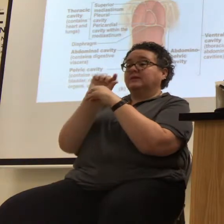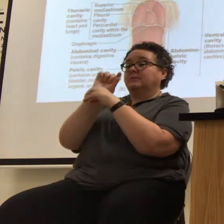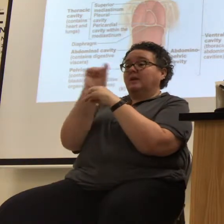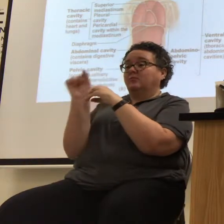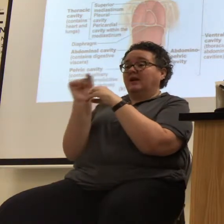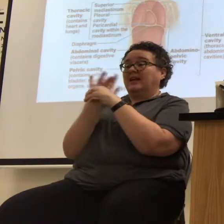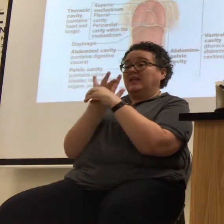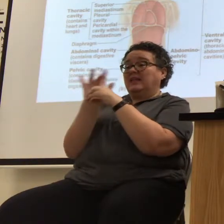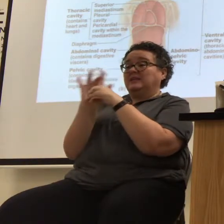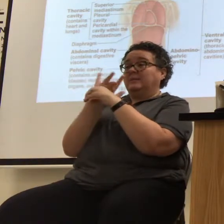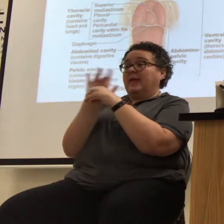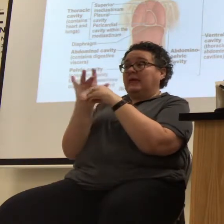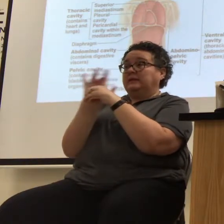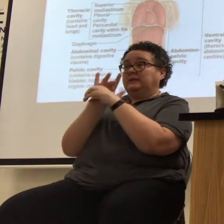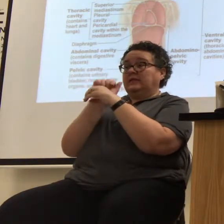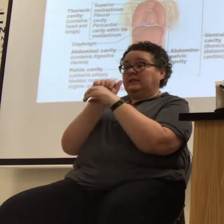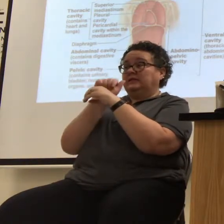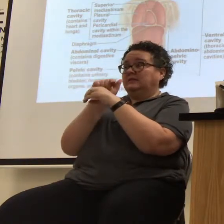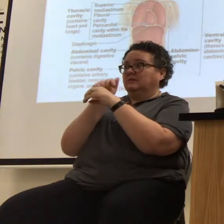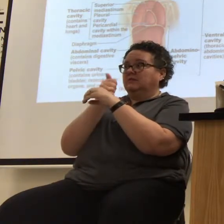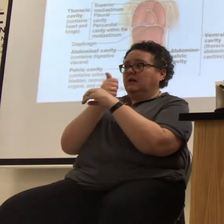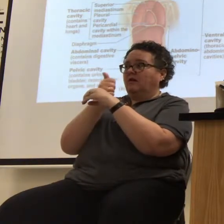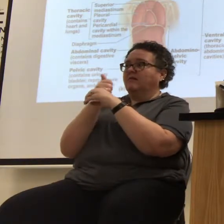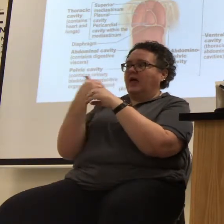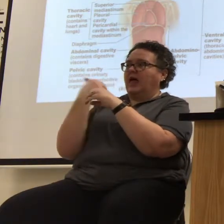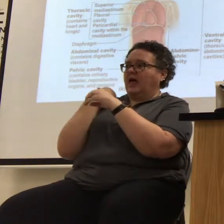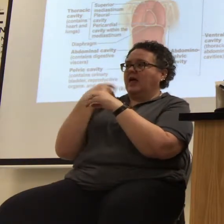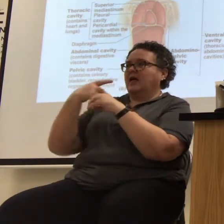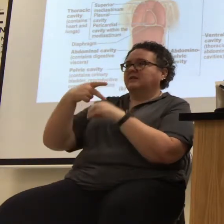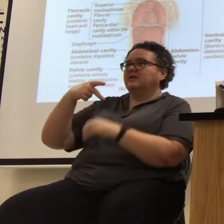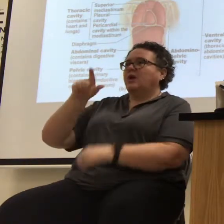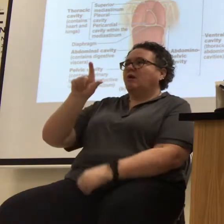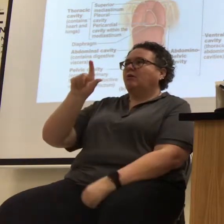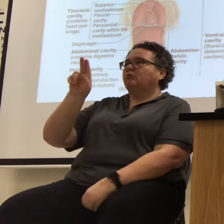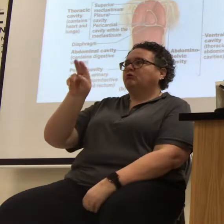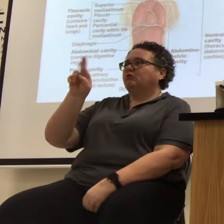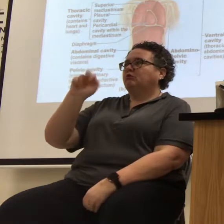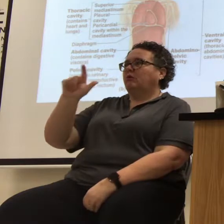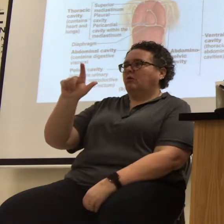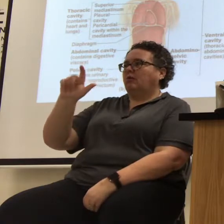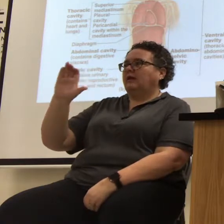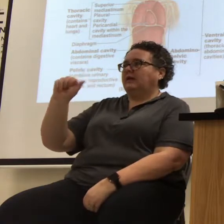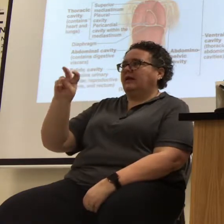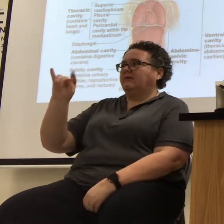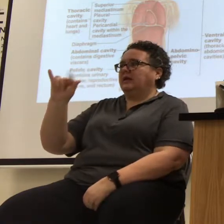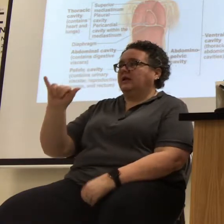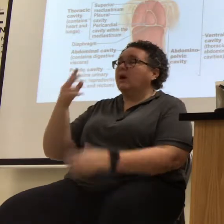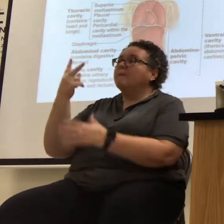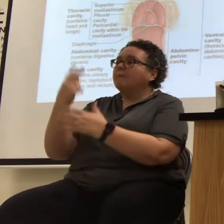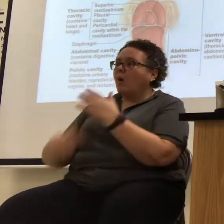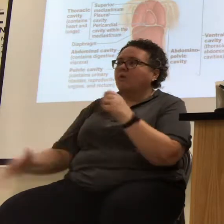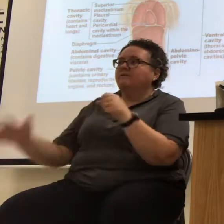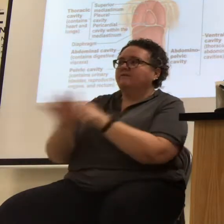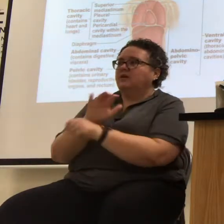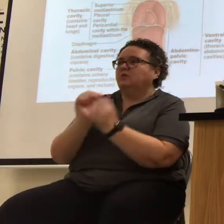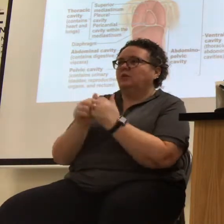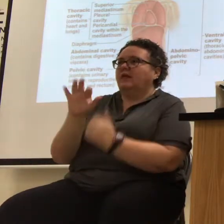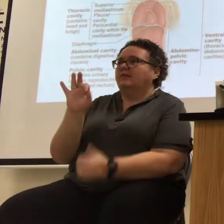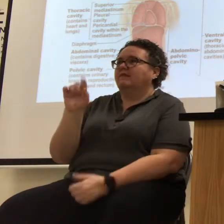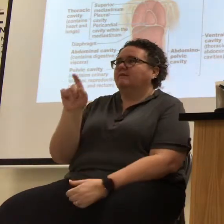lungs is the pleural cavity, a fluid-filled space, both of them.